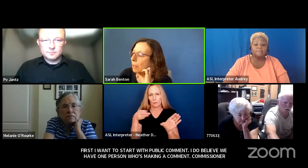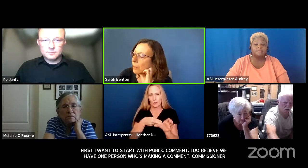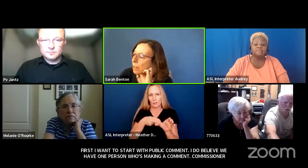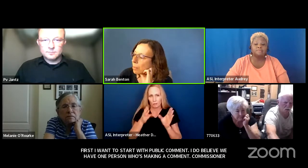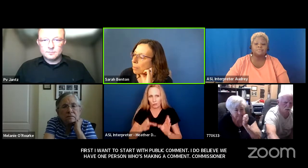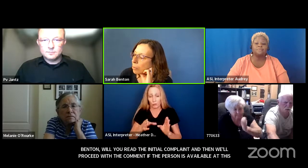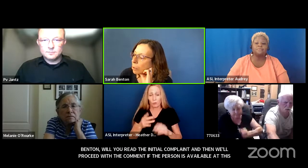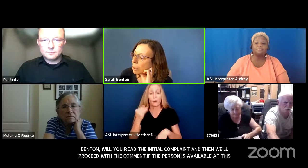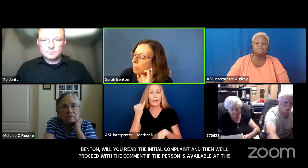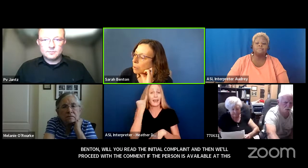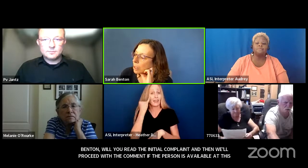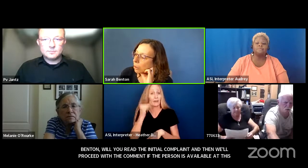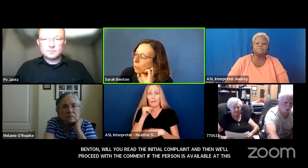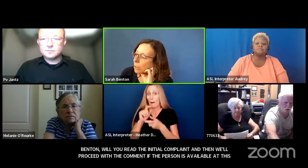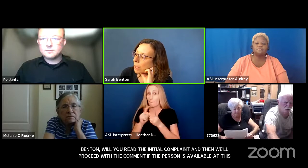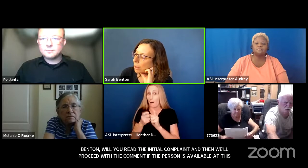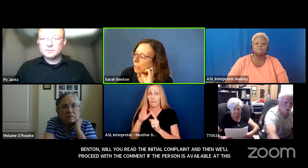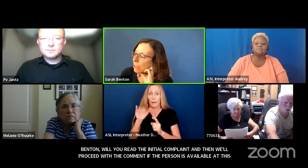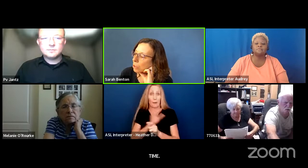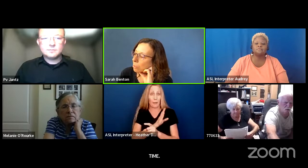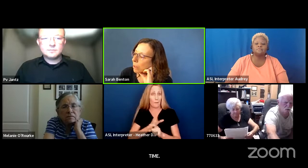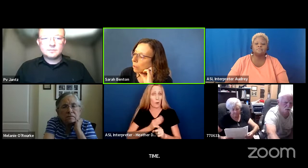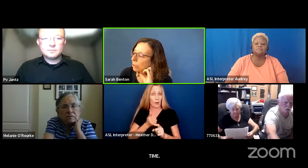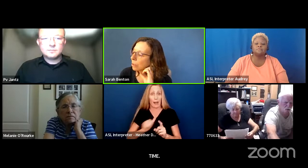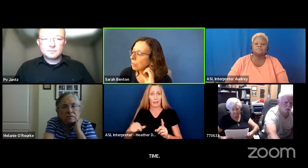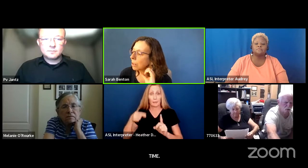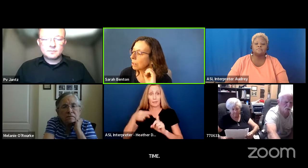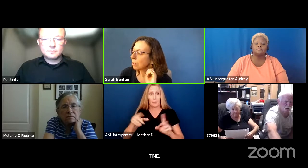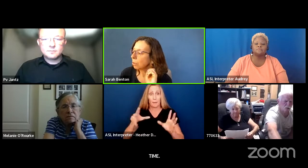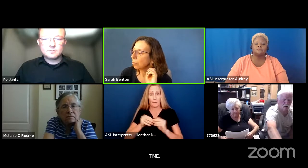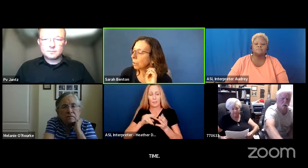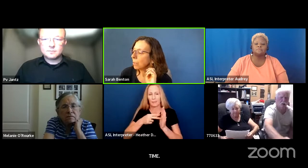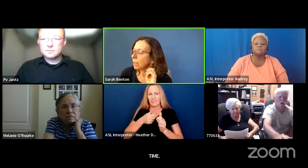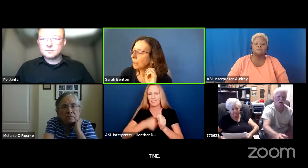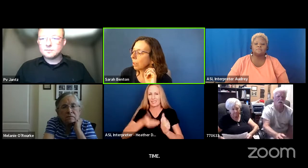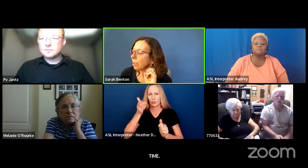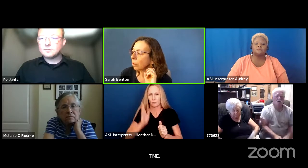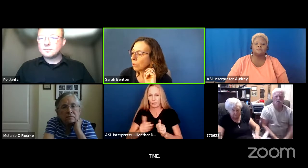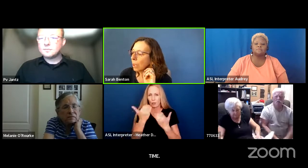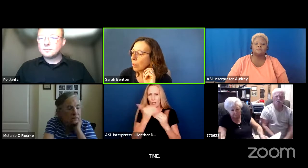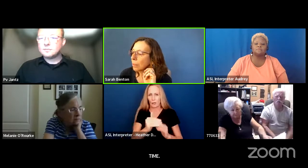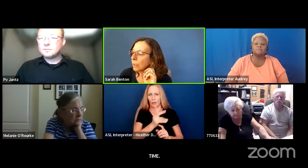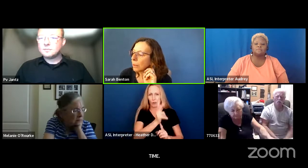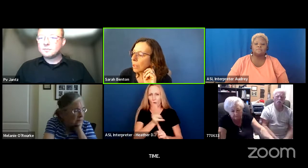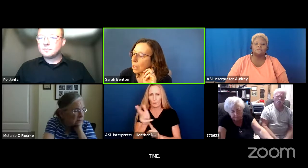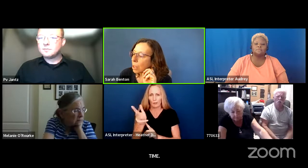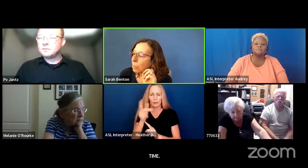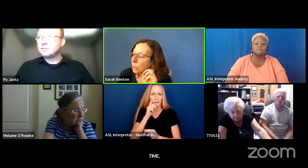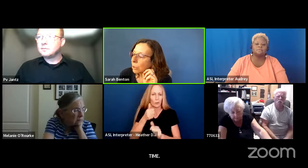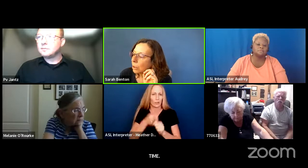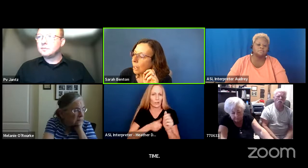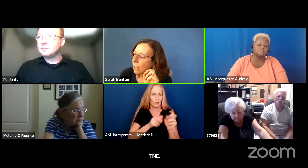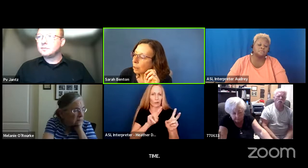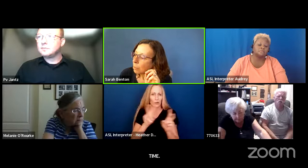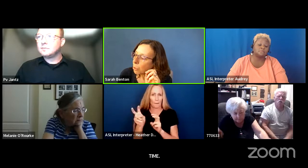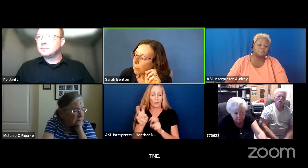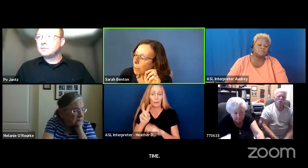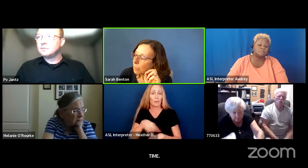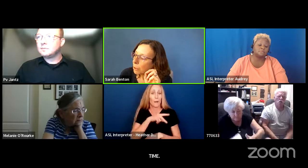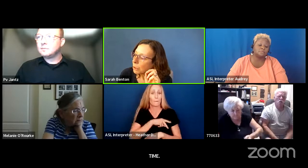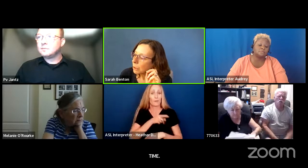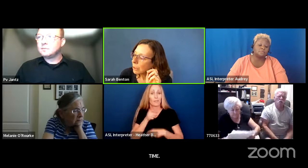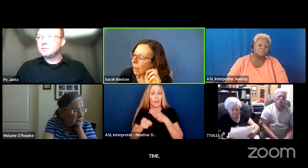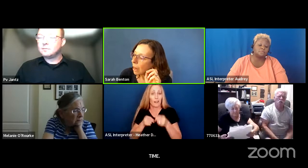Unless modified by the board at a particular meeting, each speaker is limited to 3 minutes on all topics. Personal attacks on